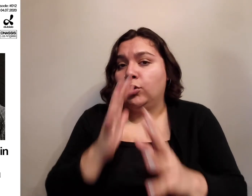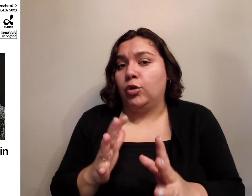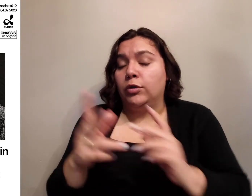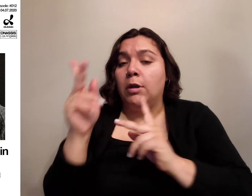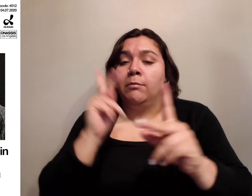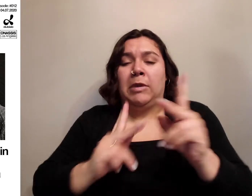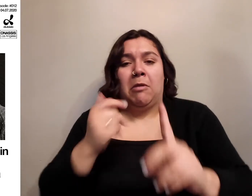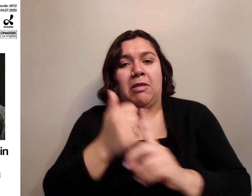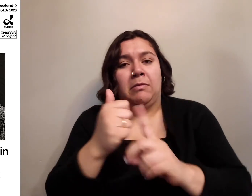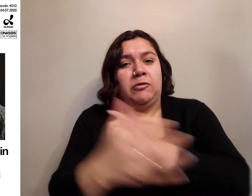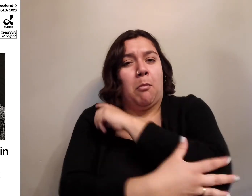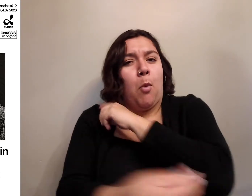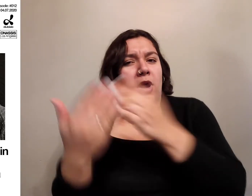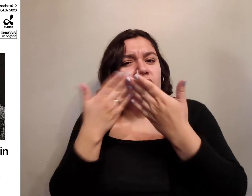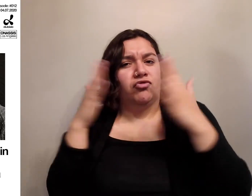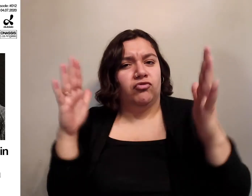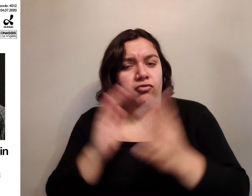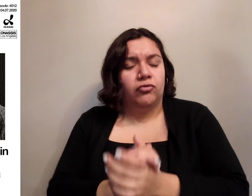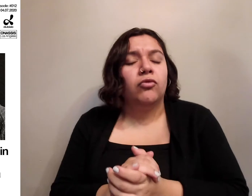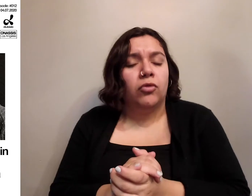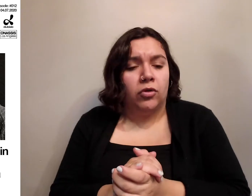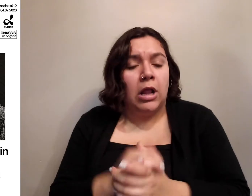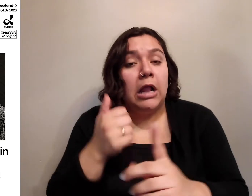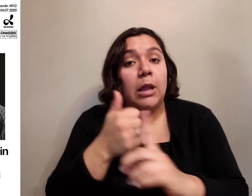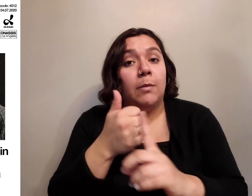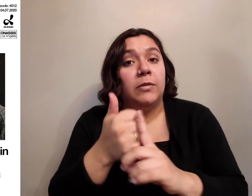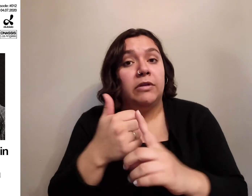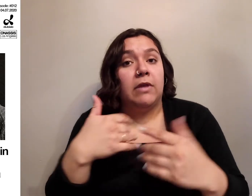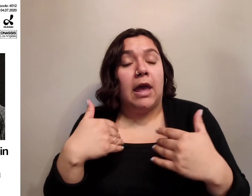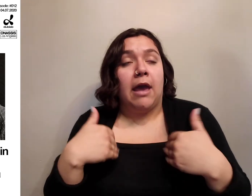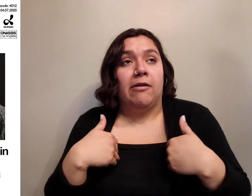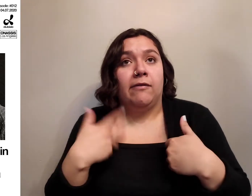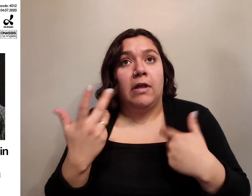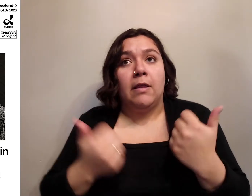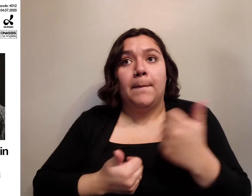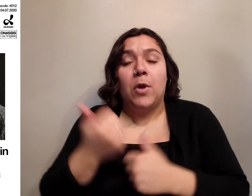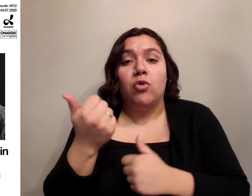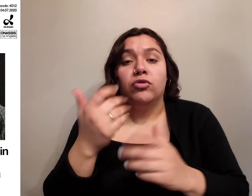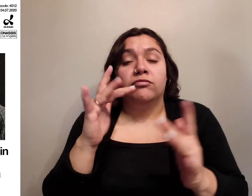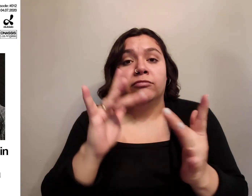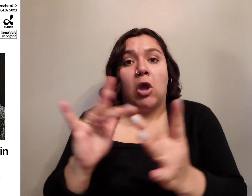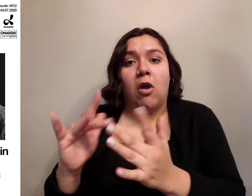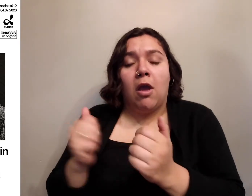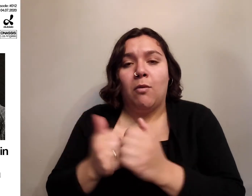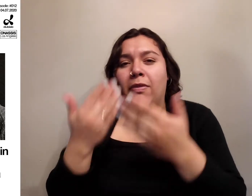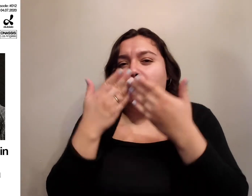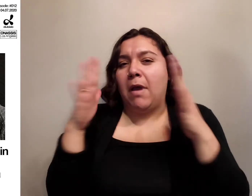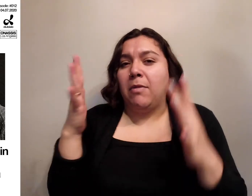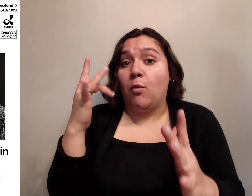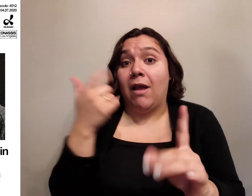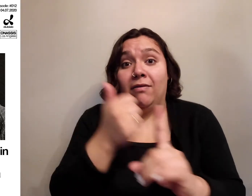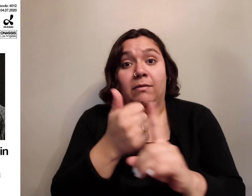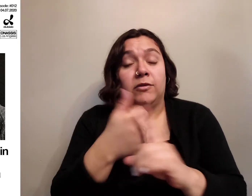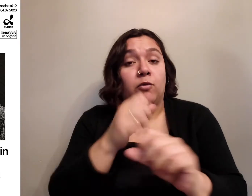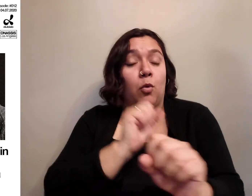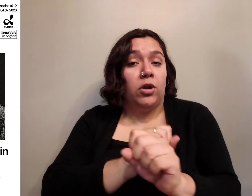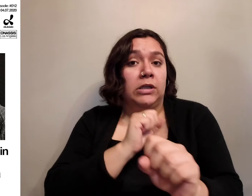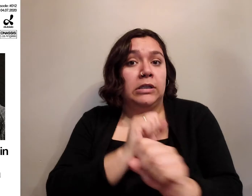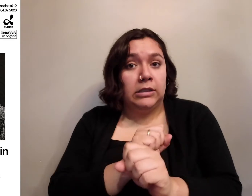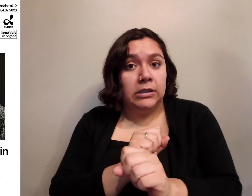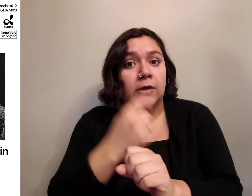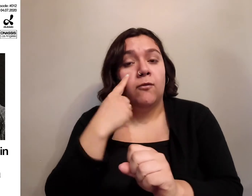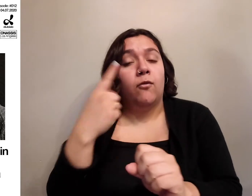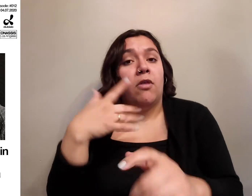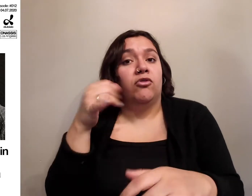in general, are those who have the most contact with the public, because they are working in